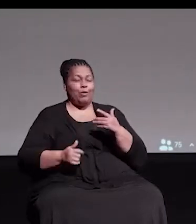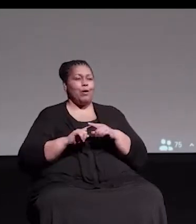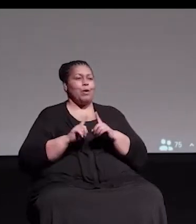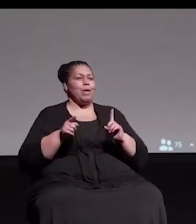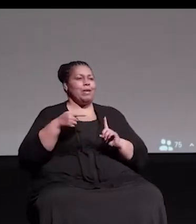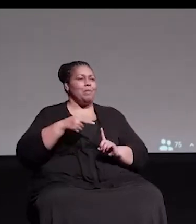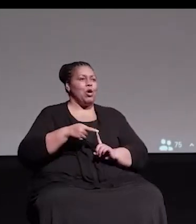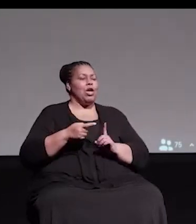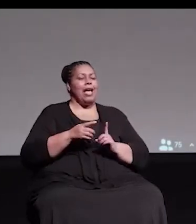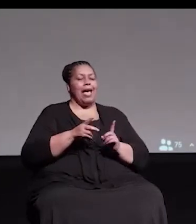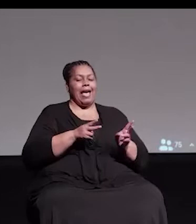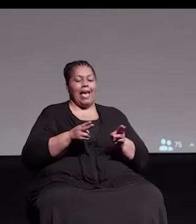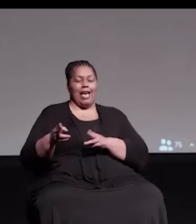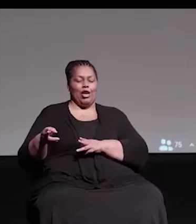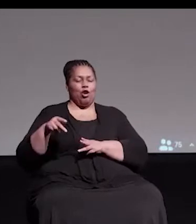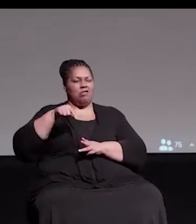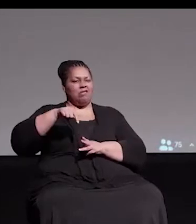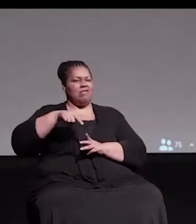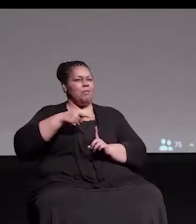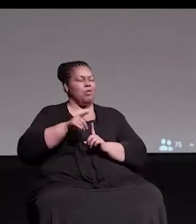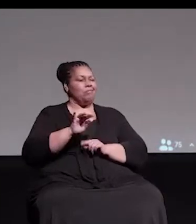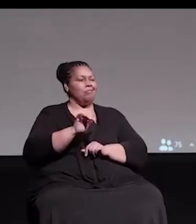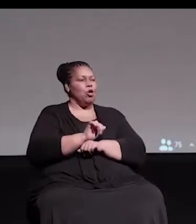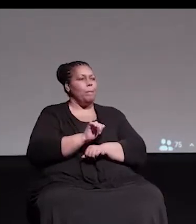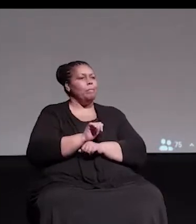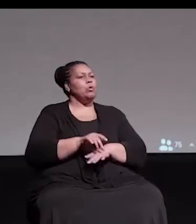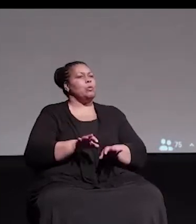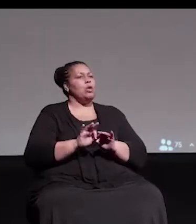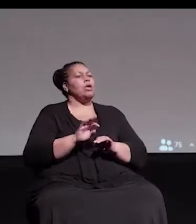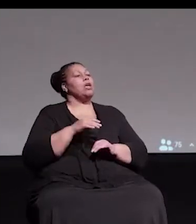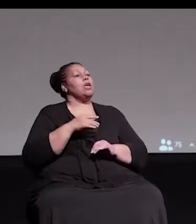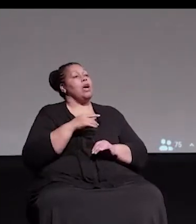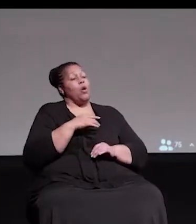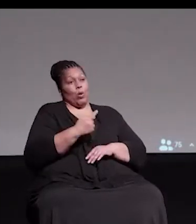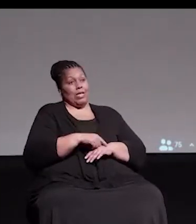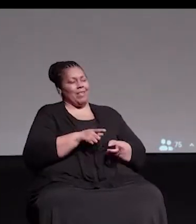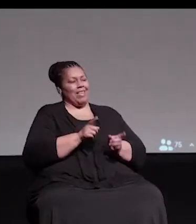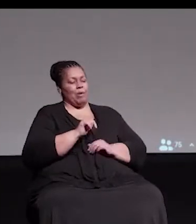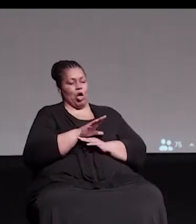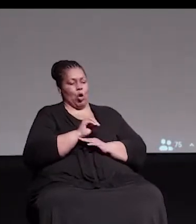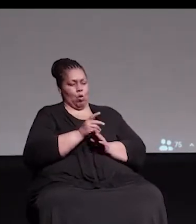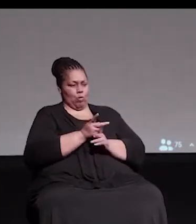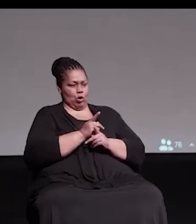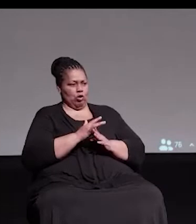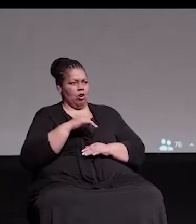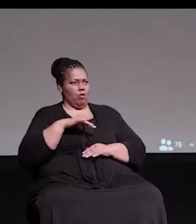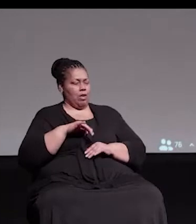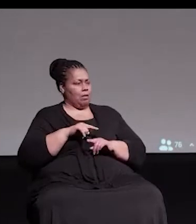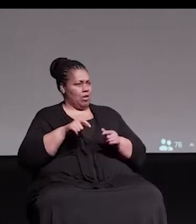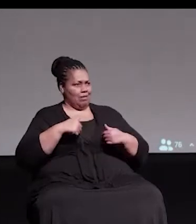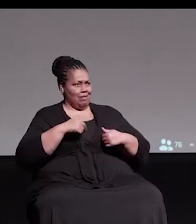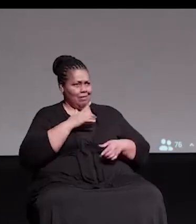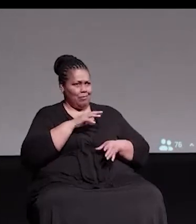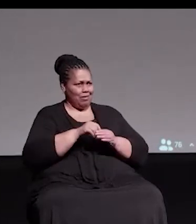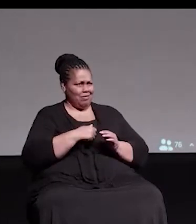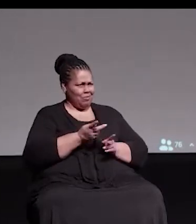editor does, and sometimes I was given, for example, a co-producer credit in a film, right? And I did not participate